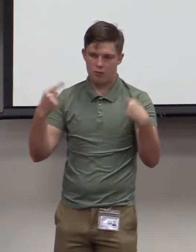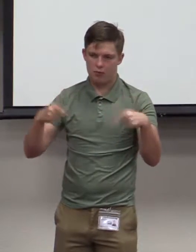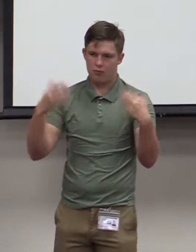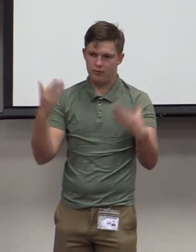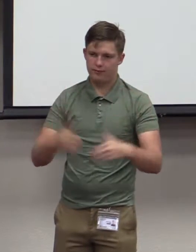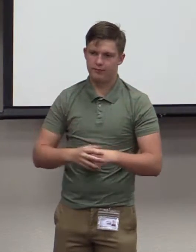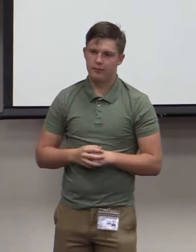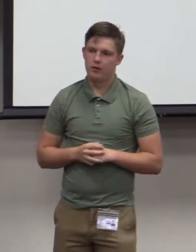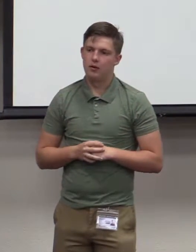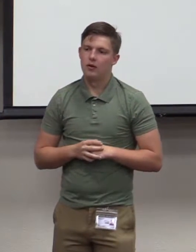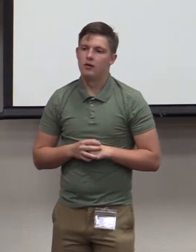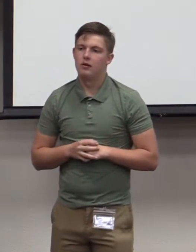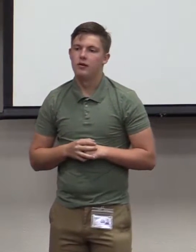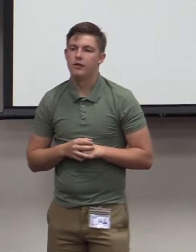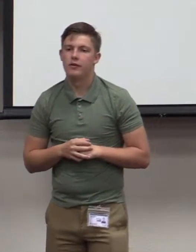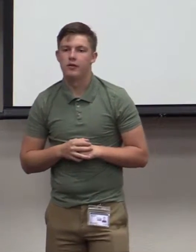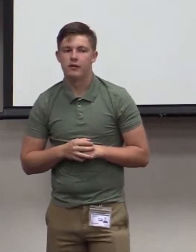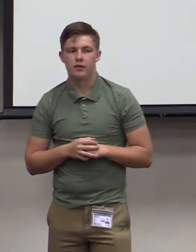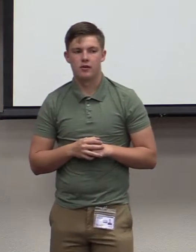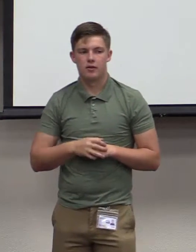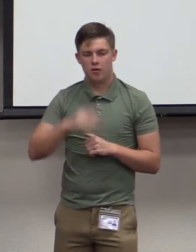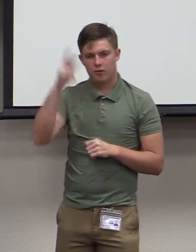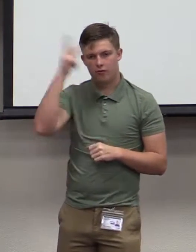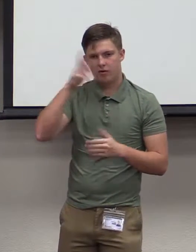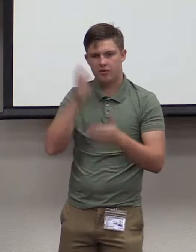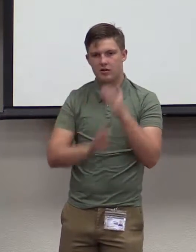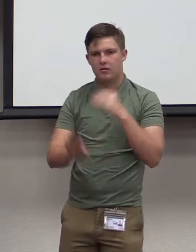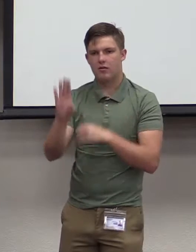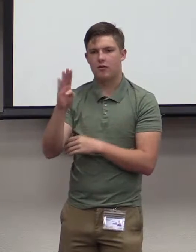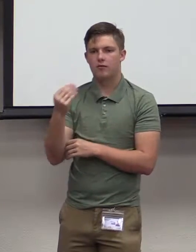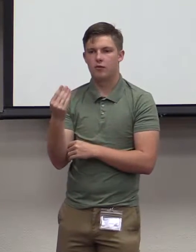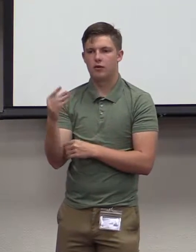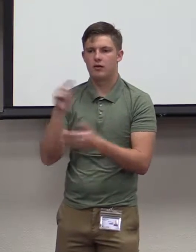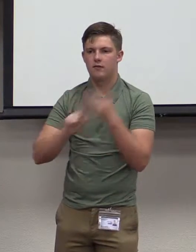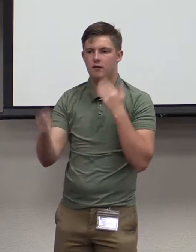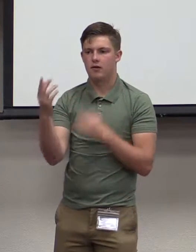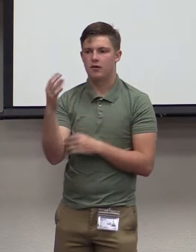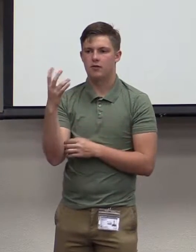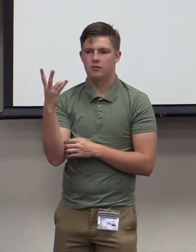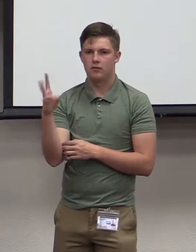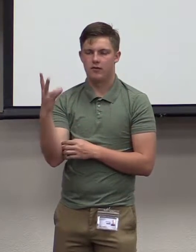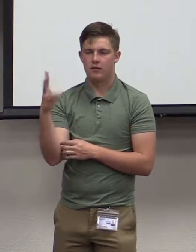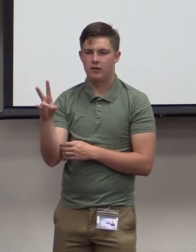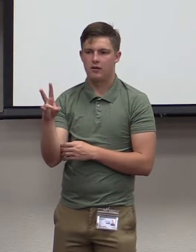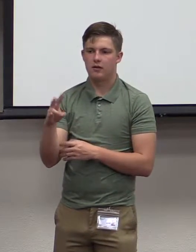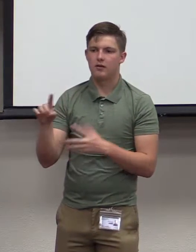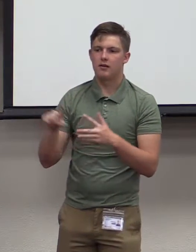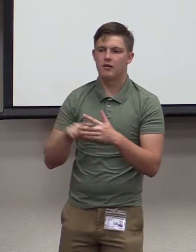Proverbs 17:14 says, the start of a quarrel is like a leak in a dam.